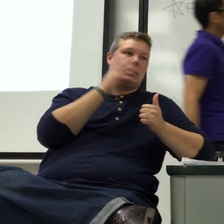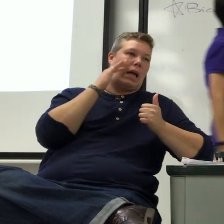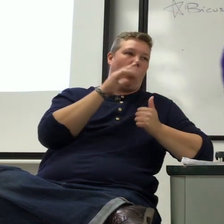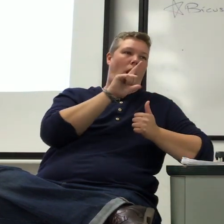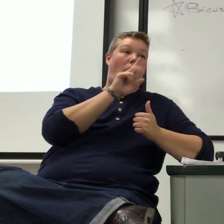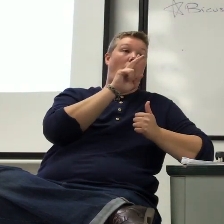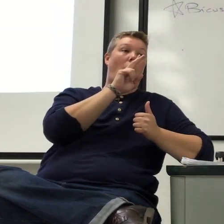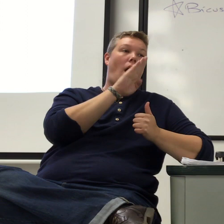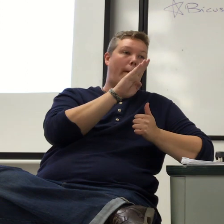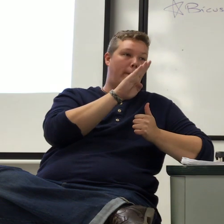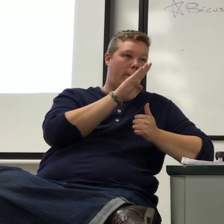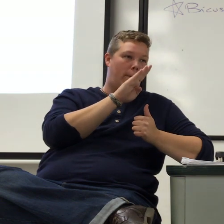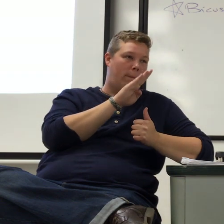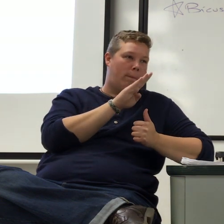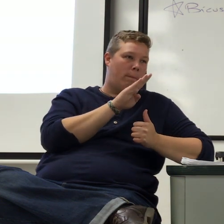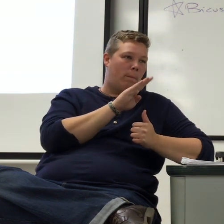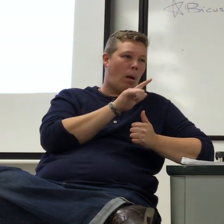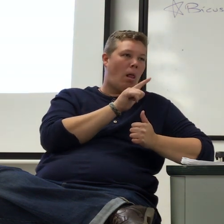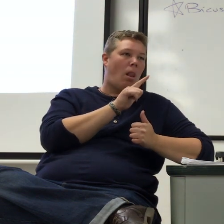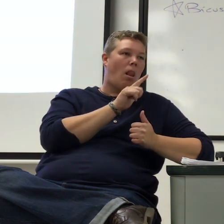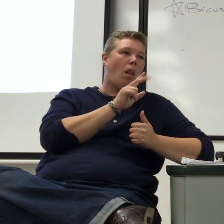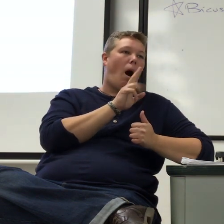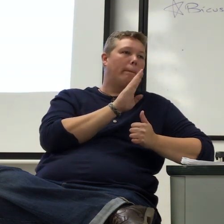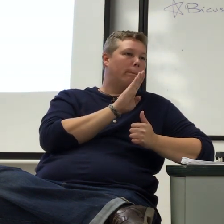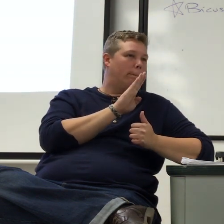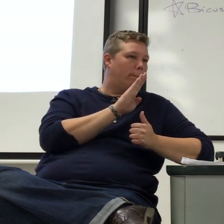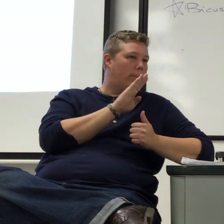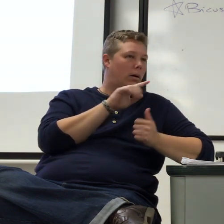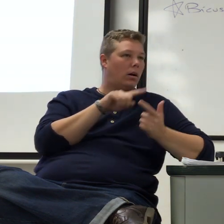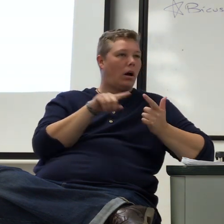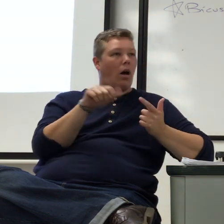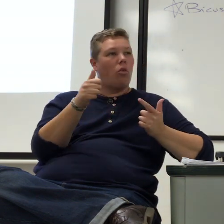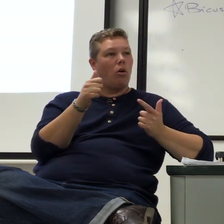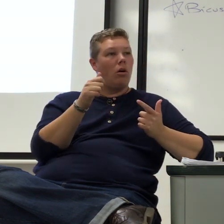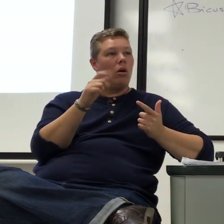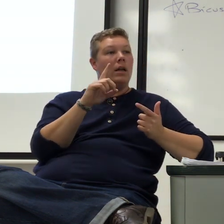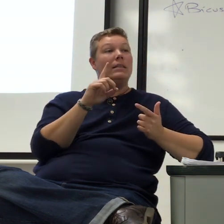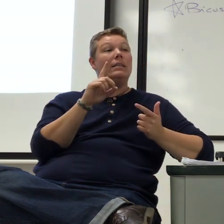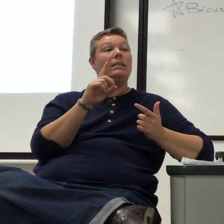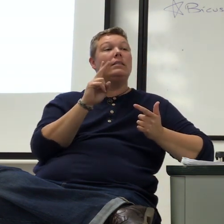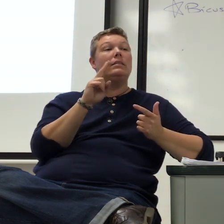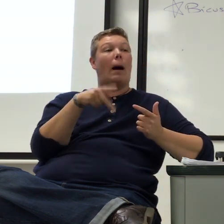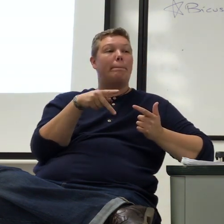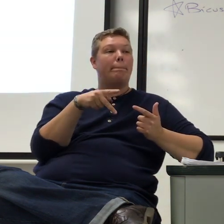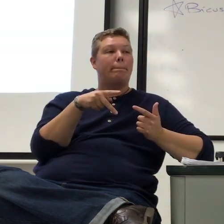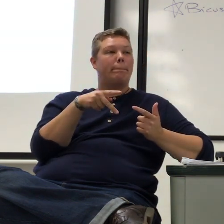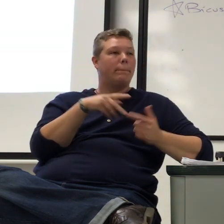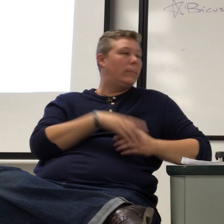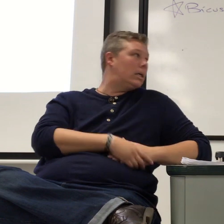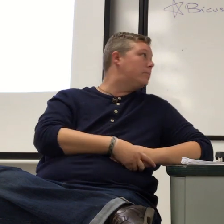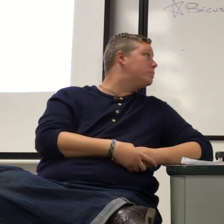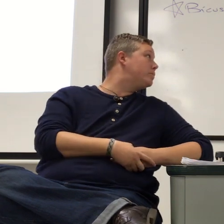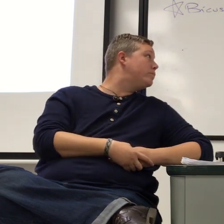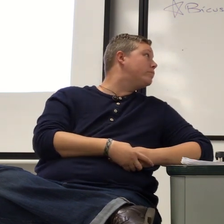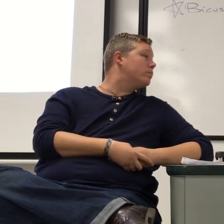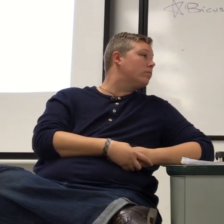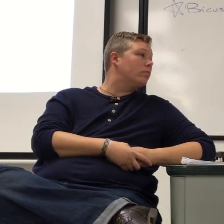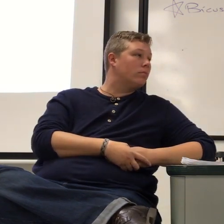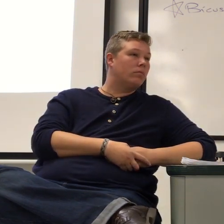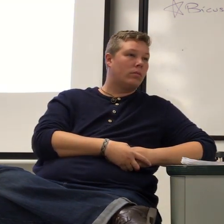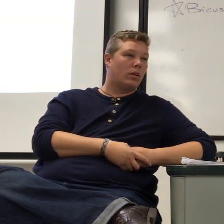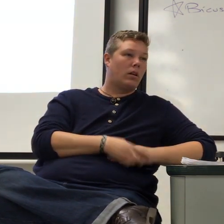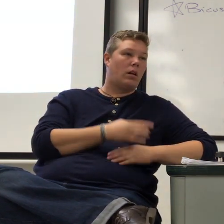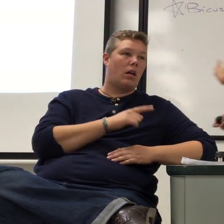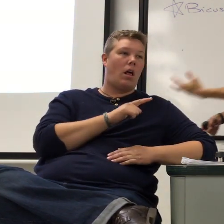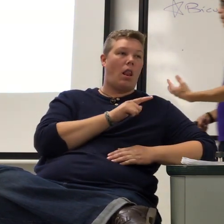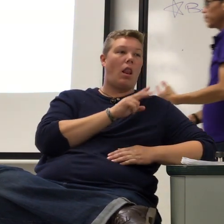For this sound here, when the SL valve closes, yeah, it's the DUP, dup. Don't